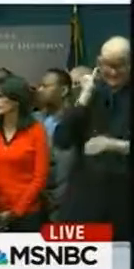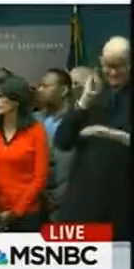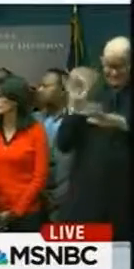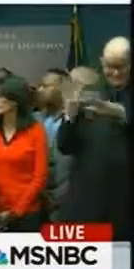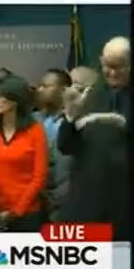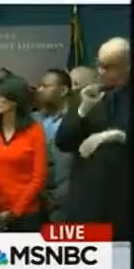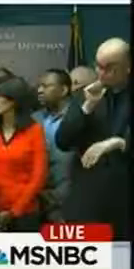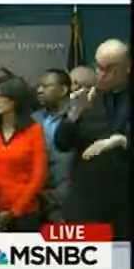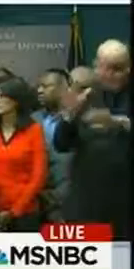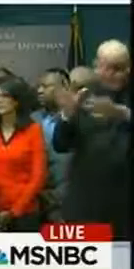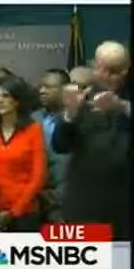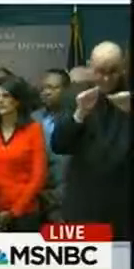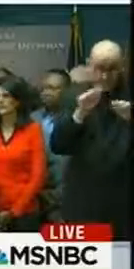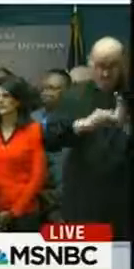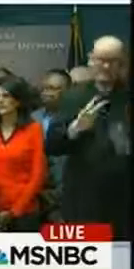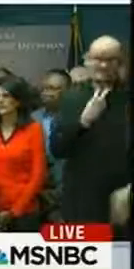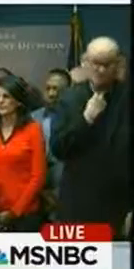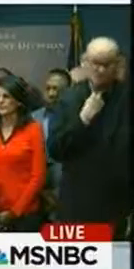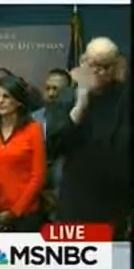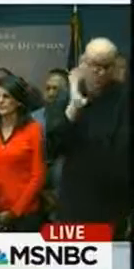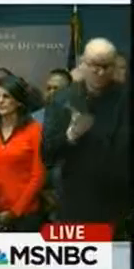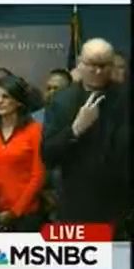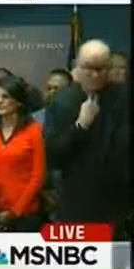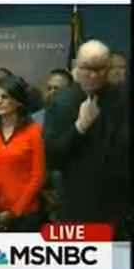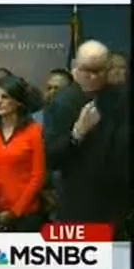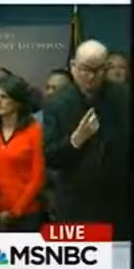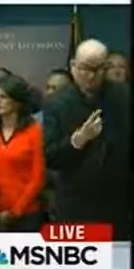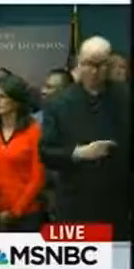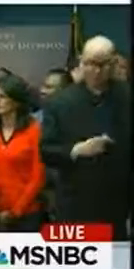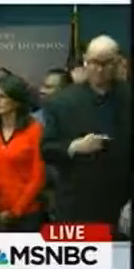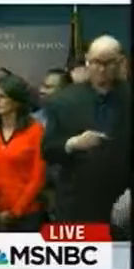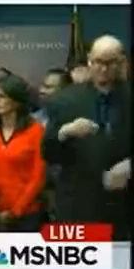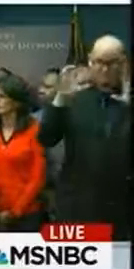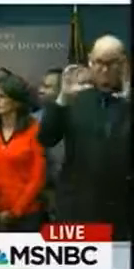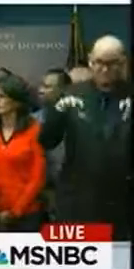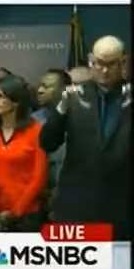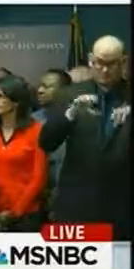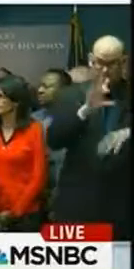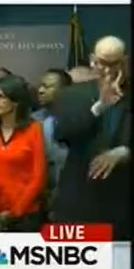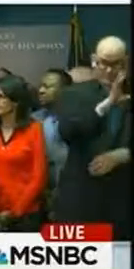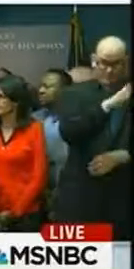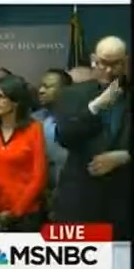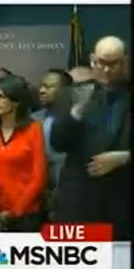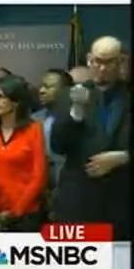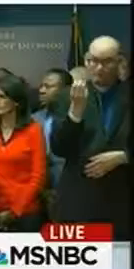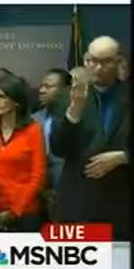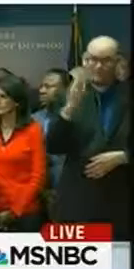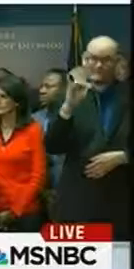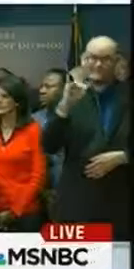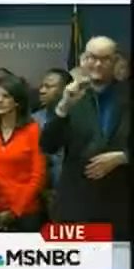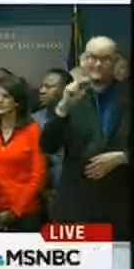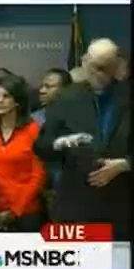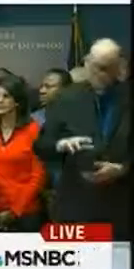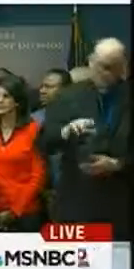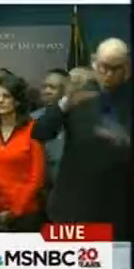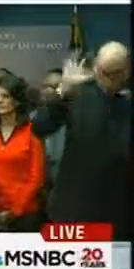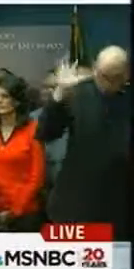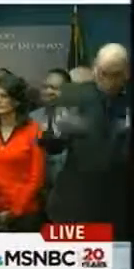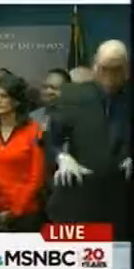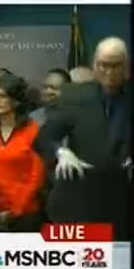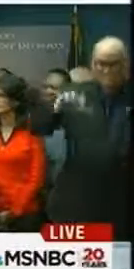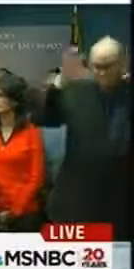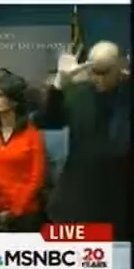coastal areas, as much as 8 to 14 inches of rainfall is expected, and even as you head in toward the Midlands, we still could see 3 to 6 inches of rain. Because of that, a